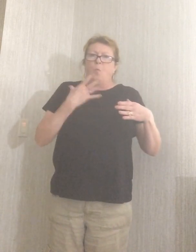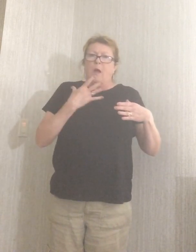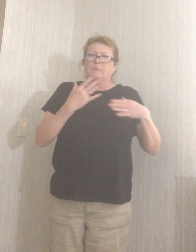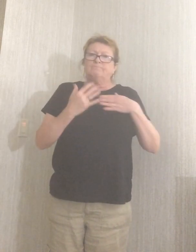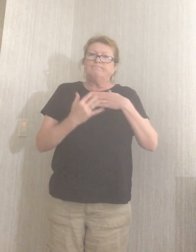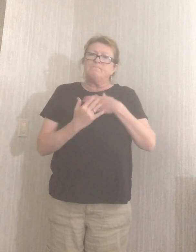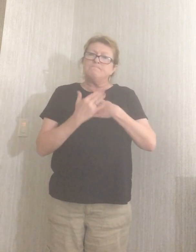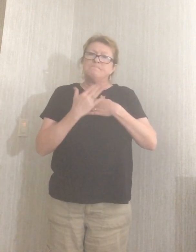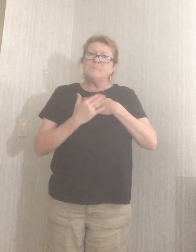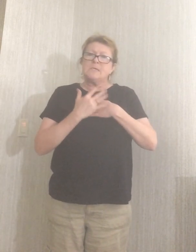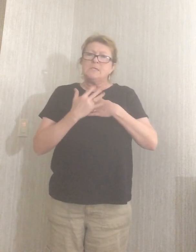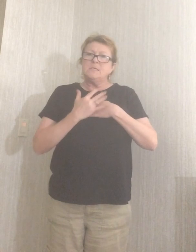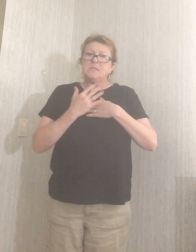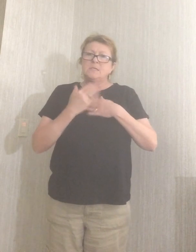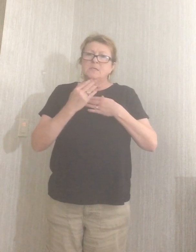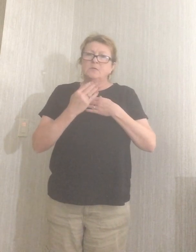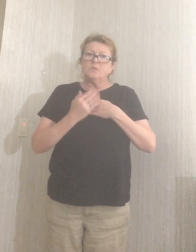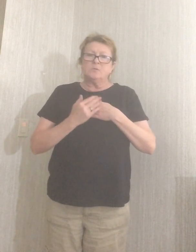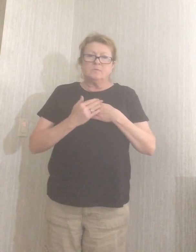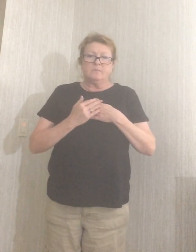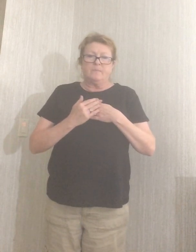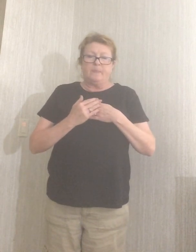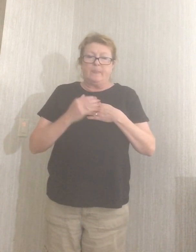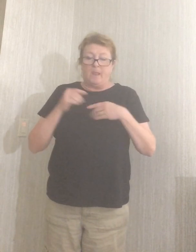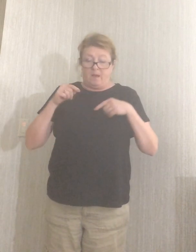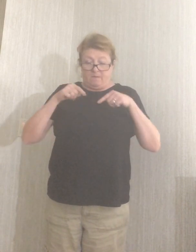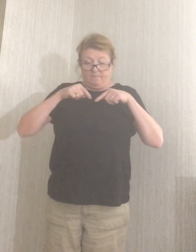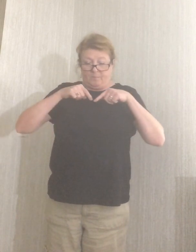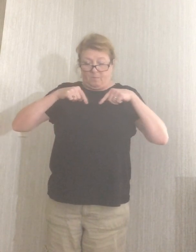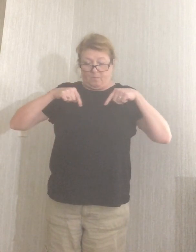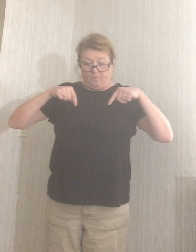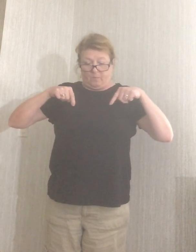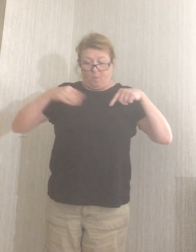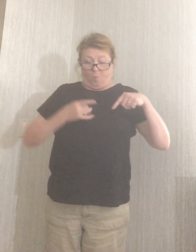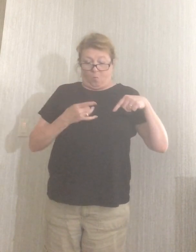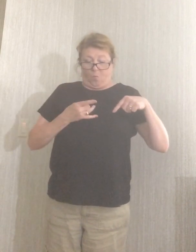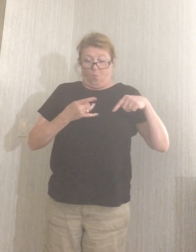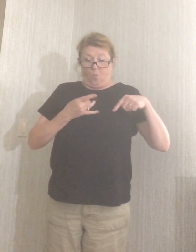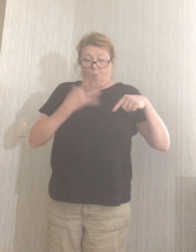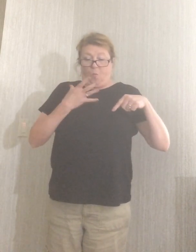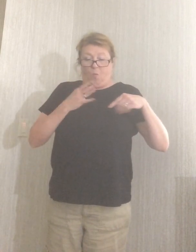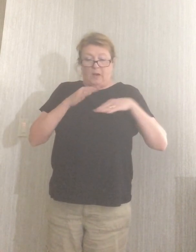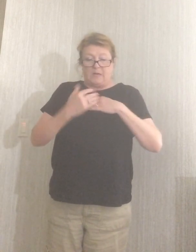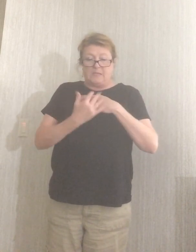On either end of the beach, the white sand is replaced by gray boulders.